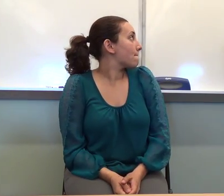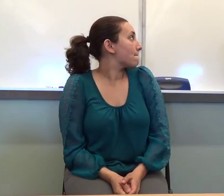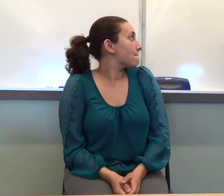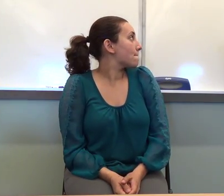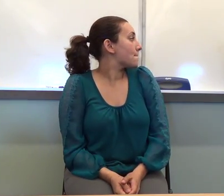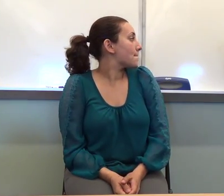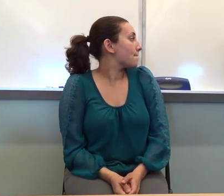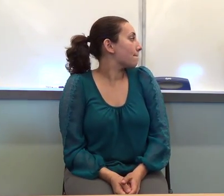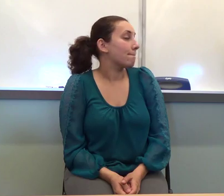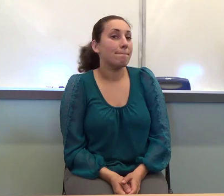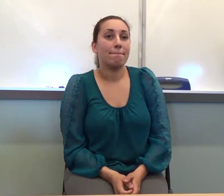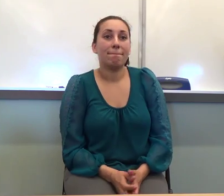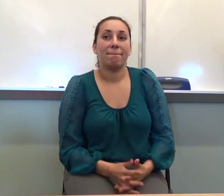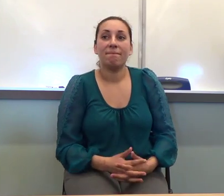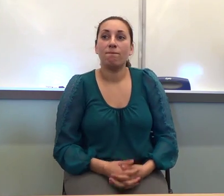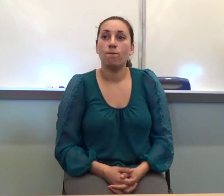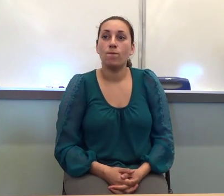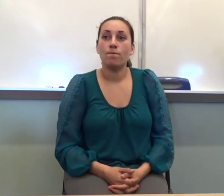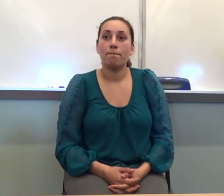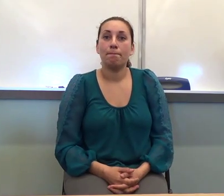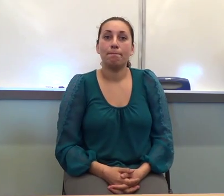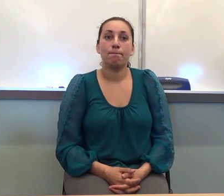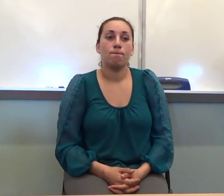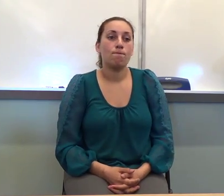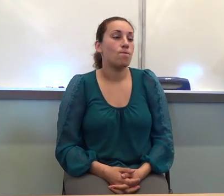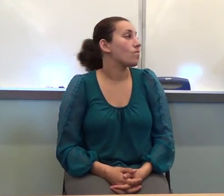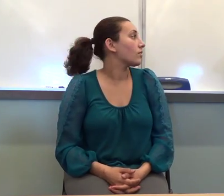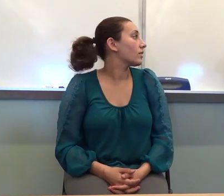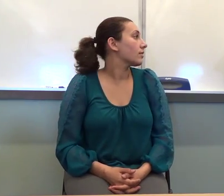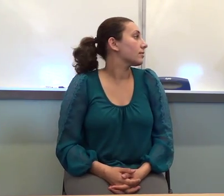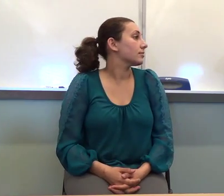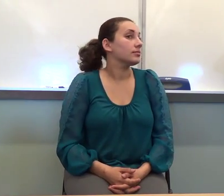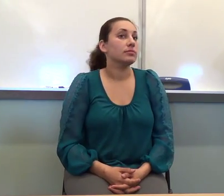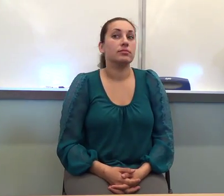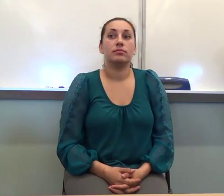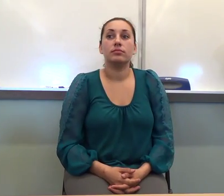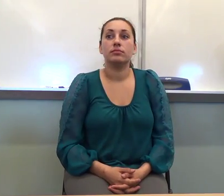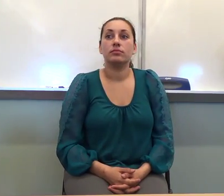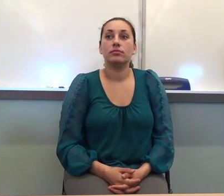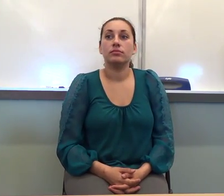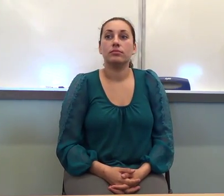Okay.